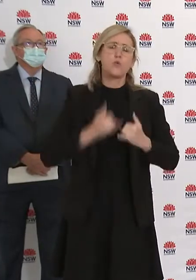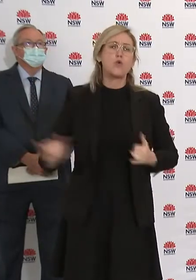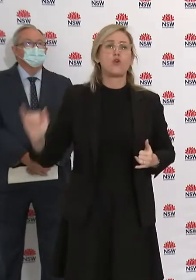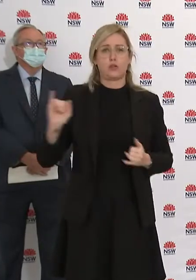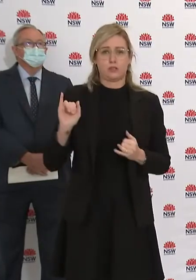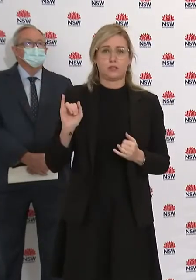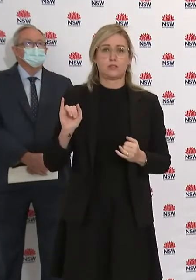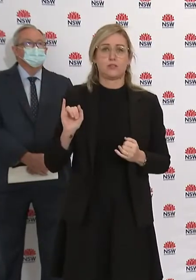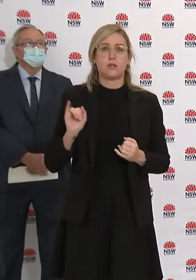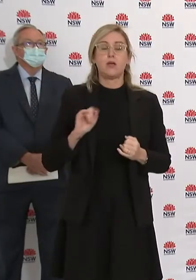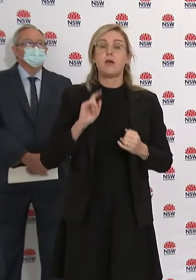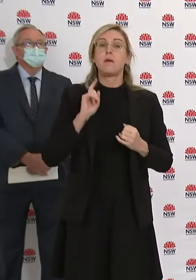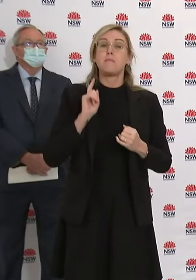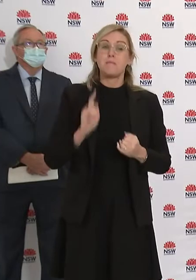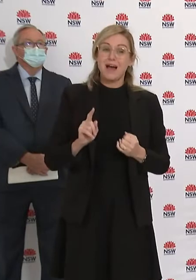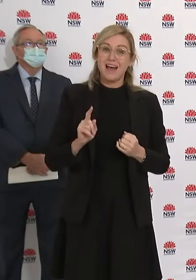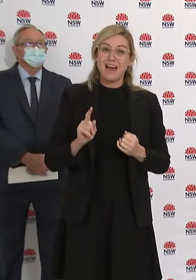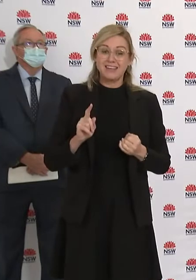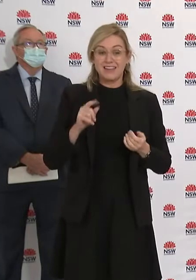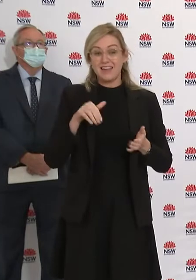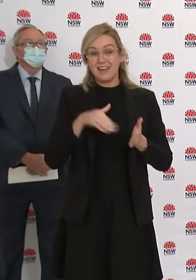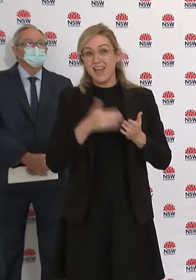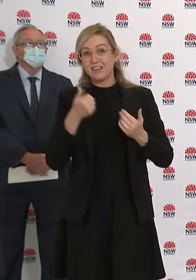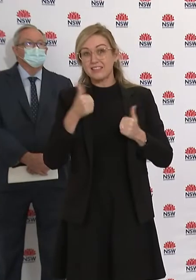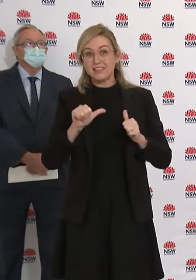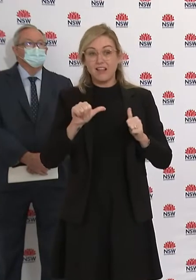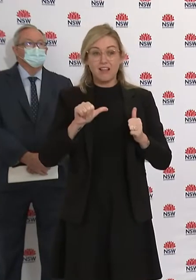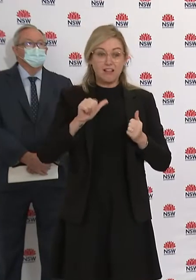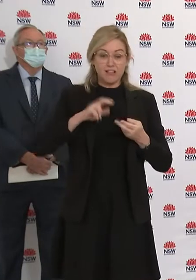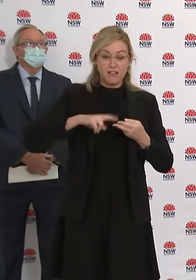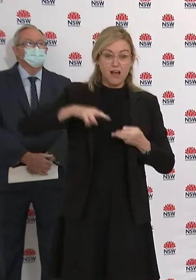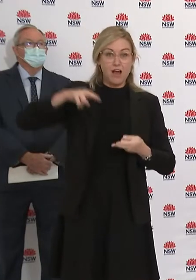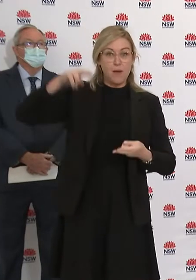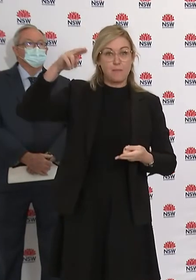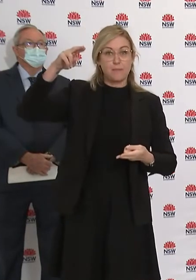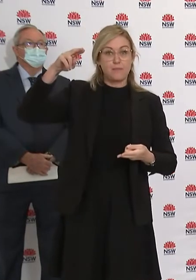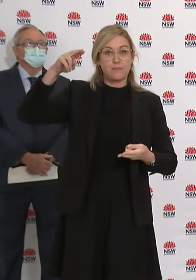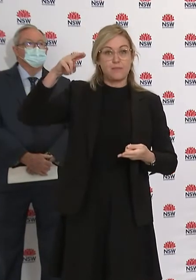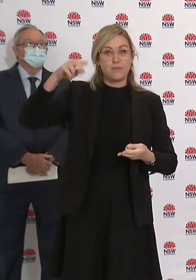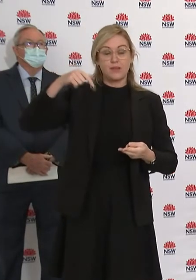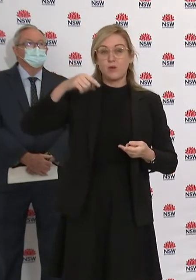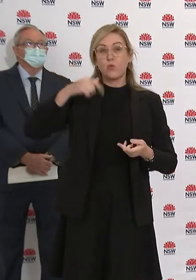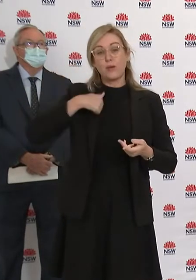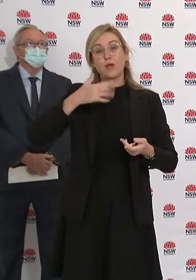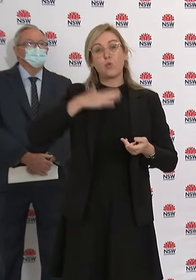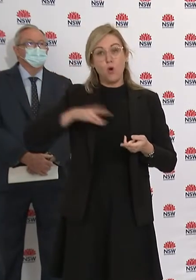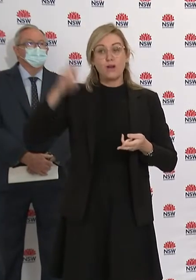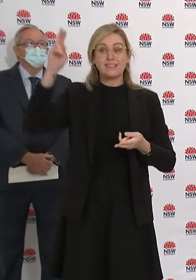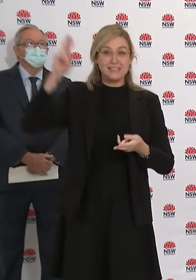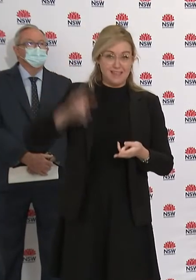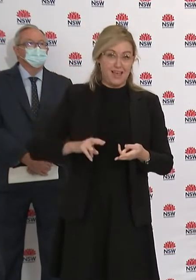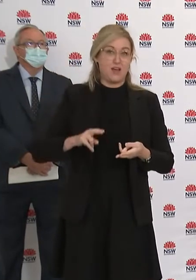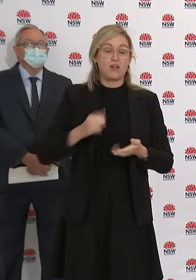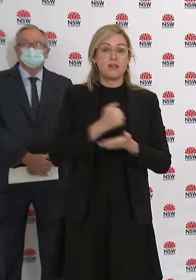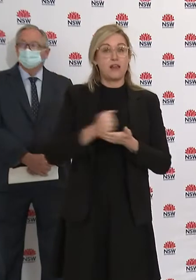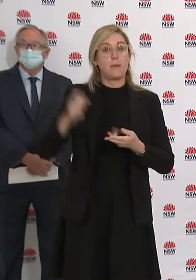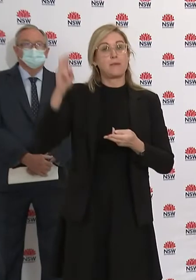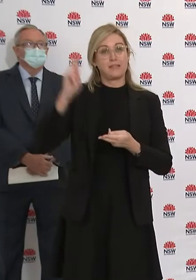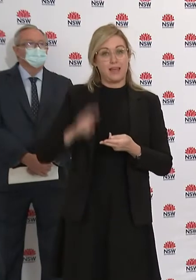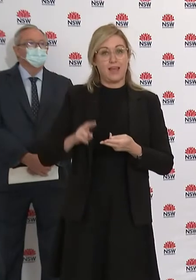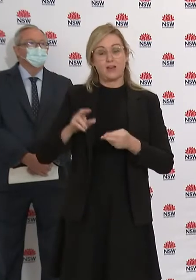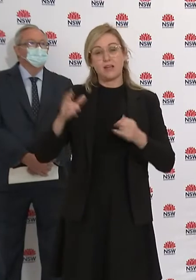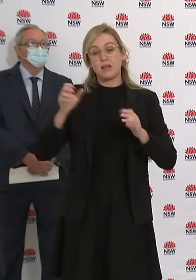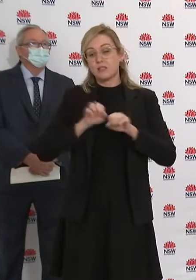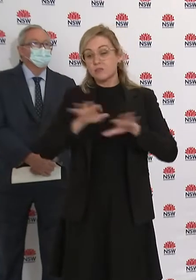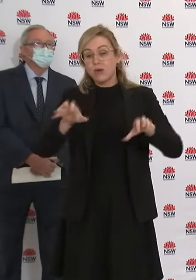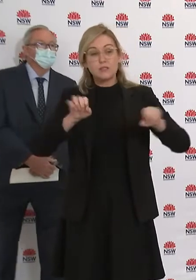we would have liked to see, or the flattening as quickly as we would like to see it. So we need to add new strategies. There's no